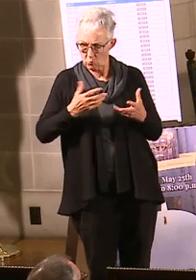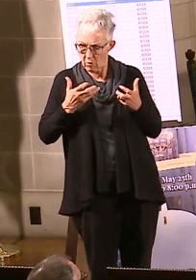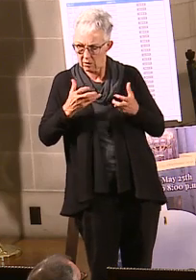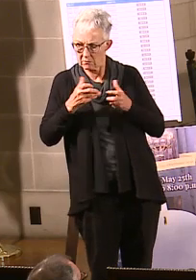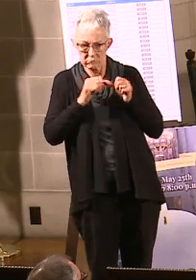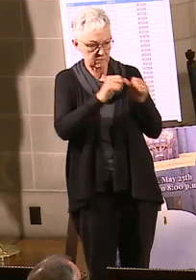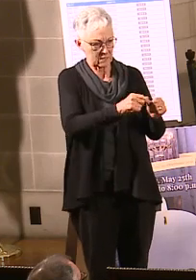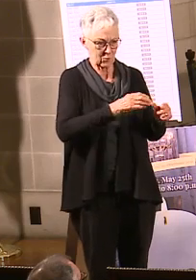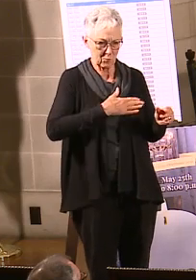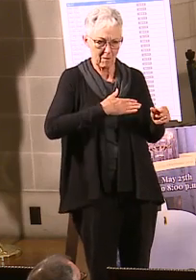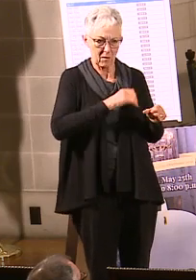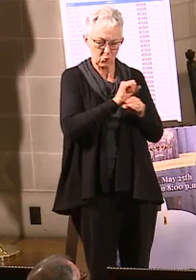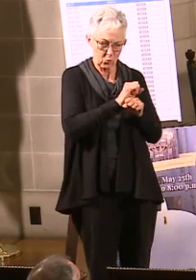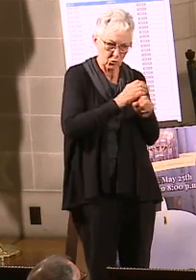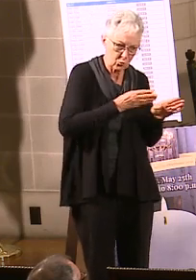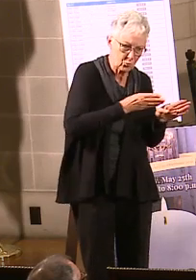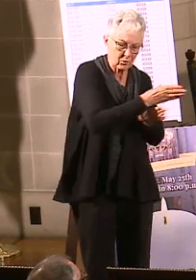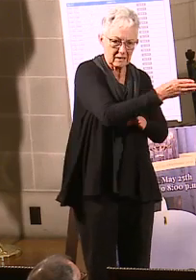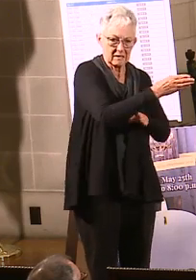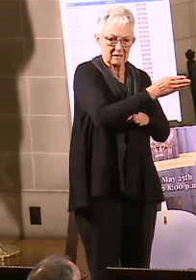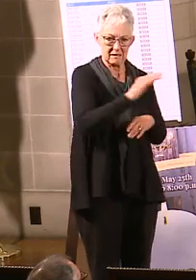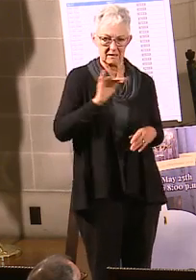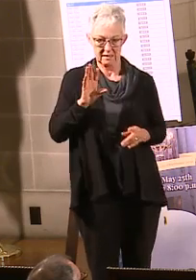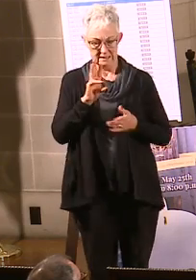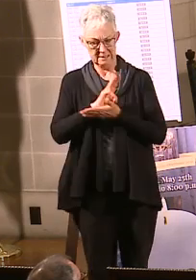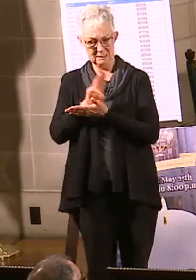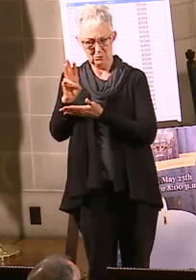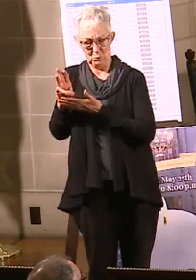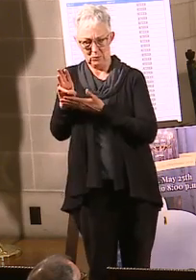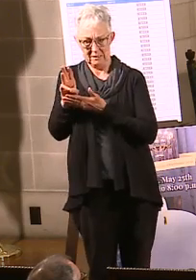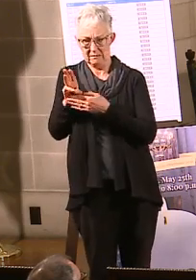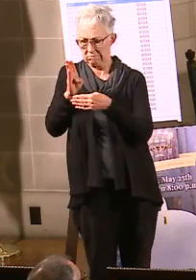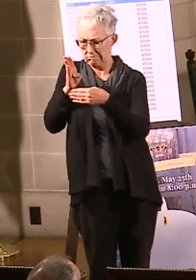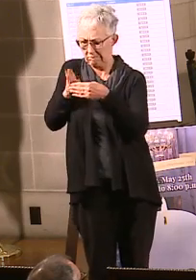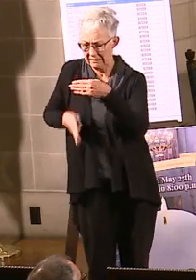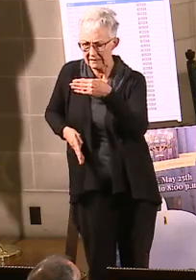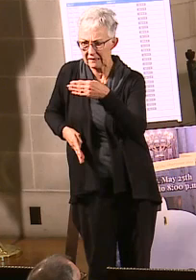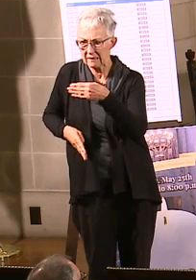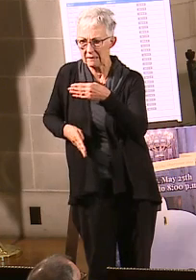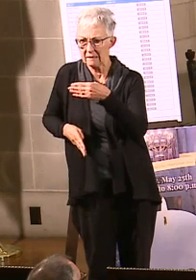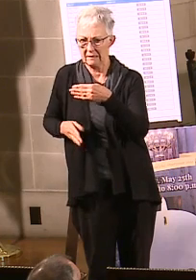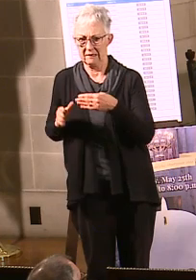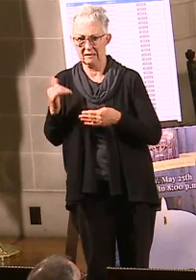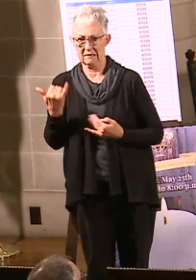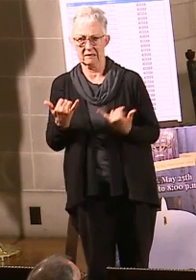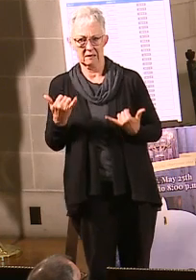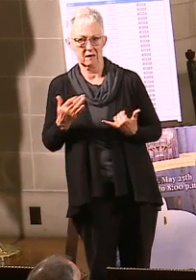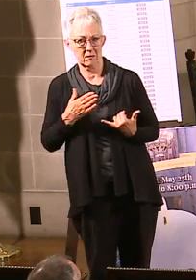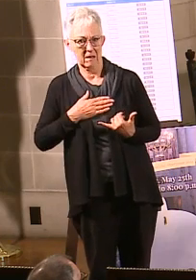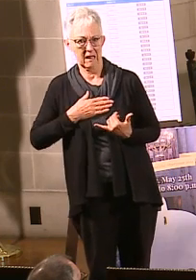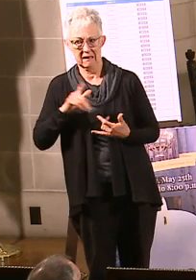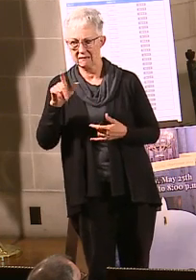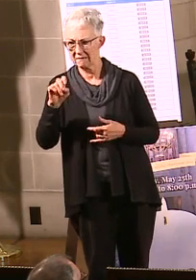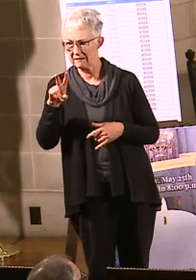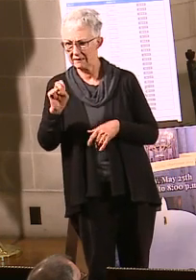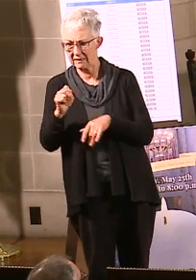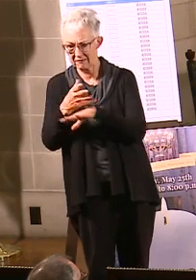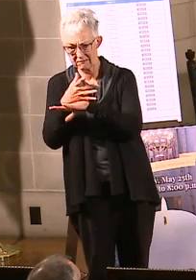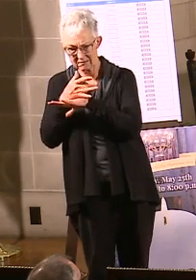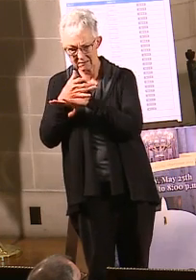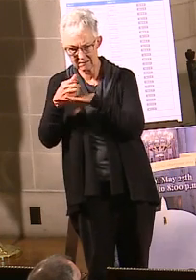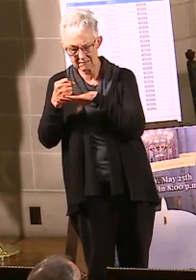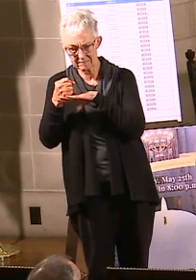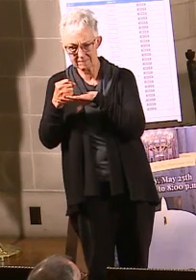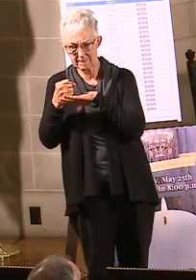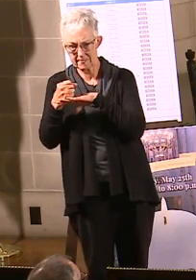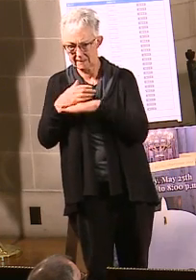grow, is, hey, at that 6-week mark when, I'm starting to face that my leave is exhausted and I'm thinking about,